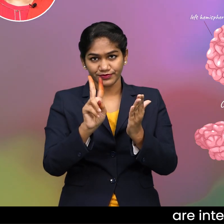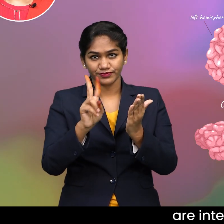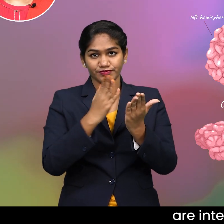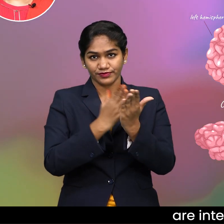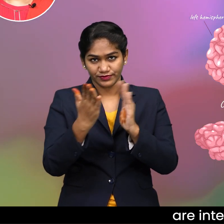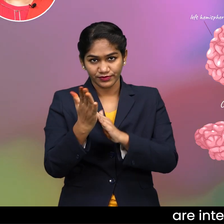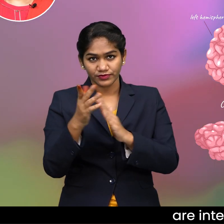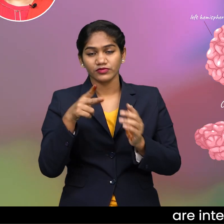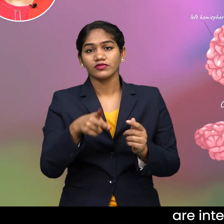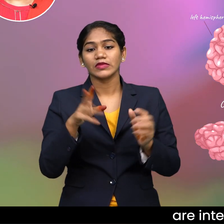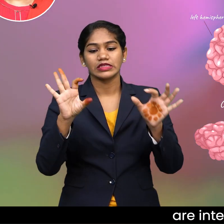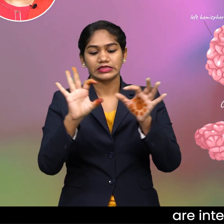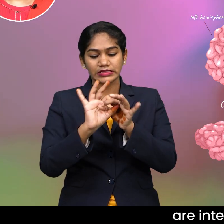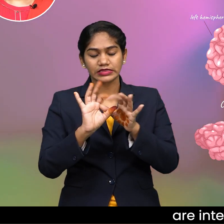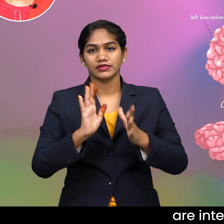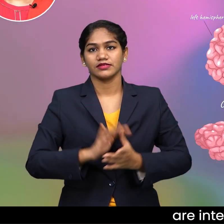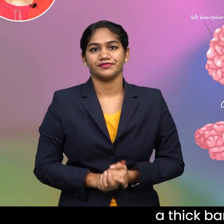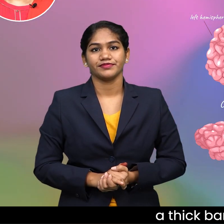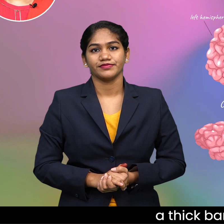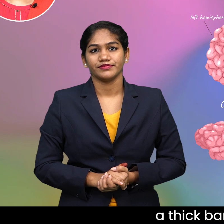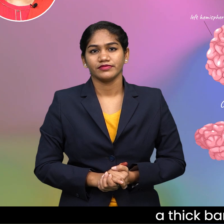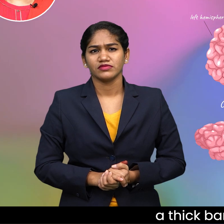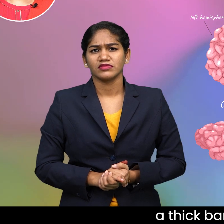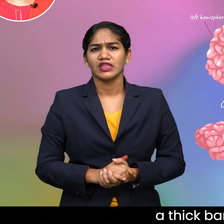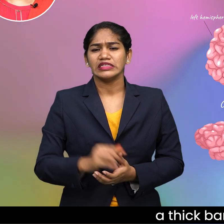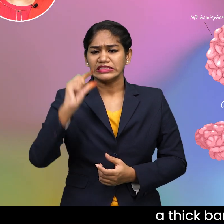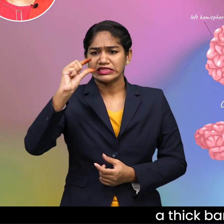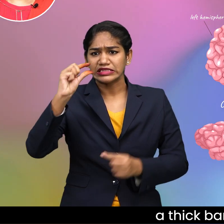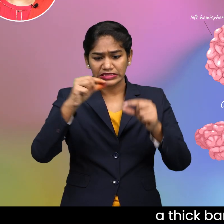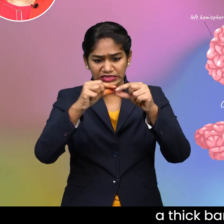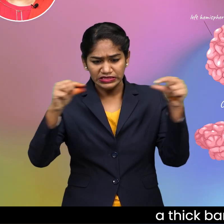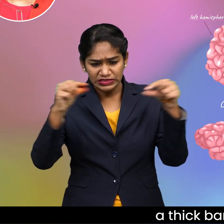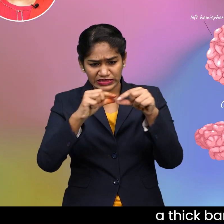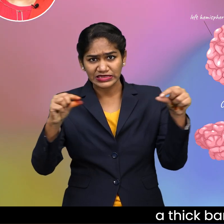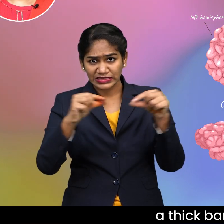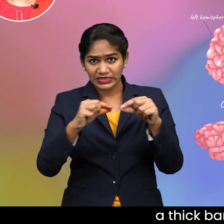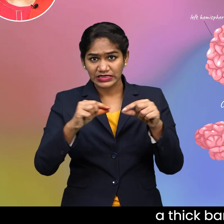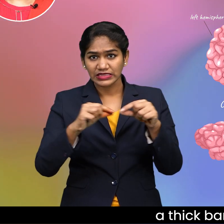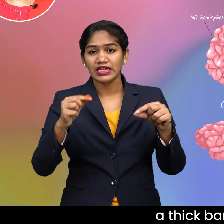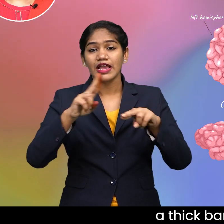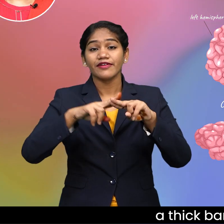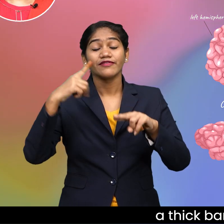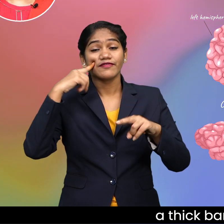are interconnected by a thick band of nerve fibers